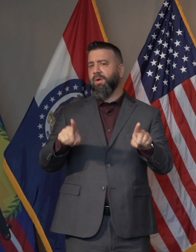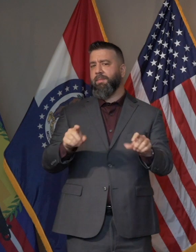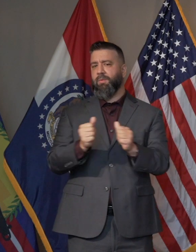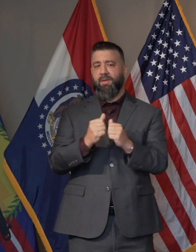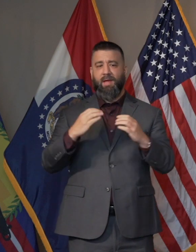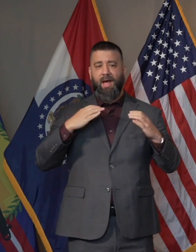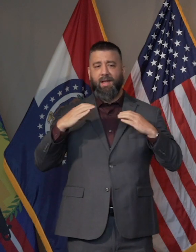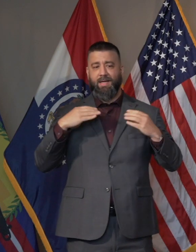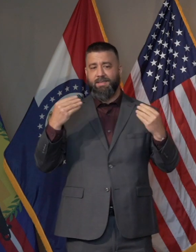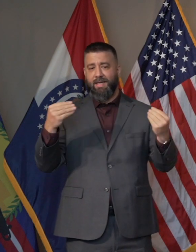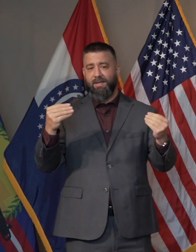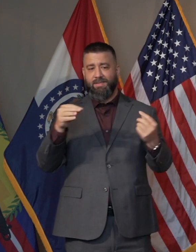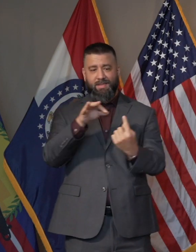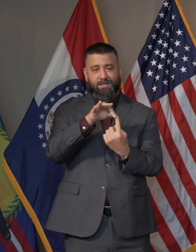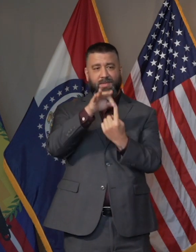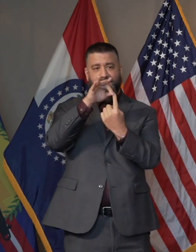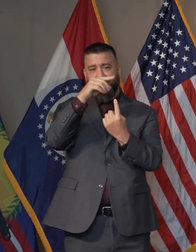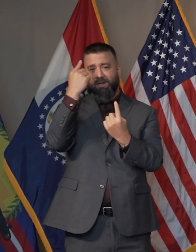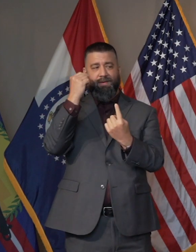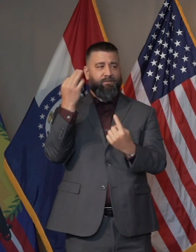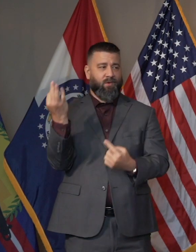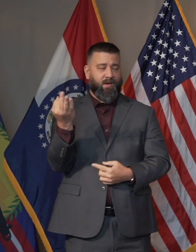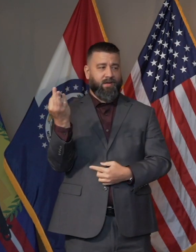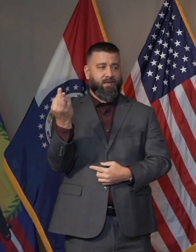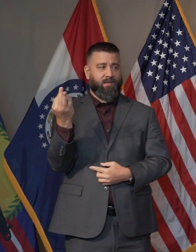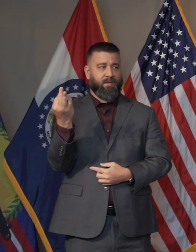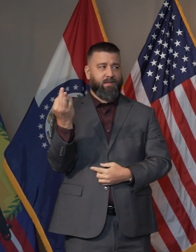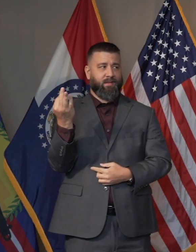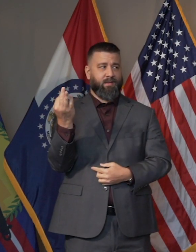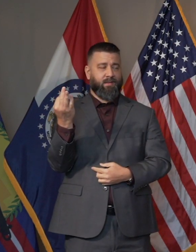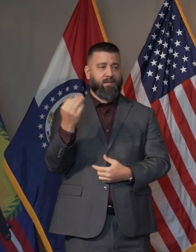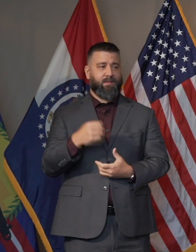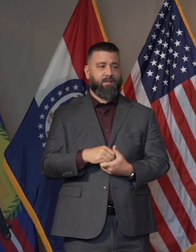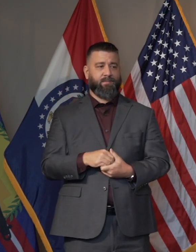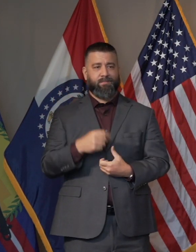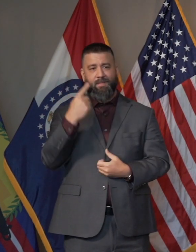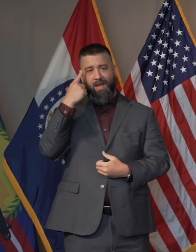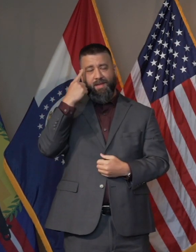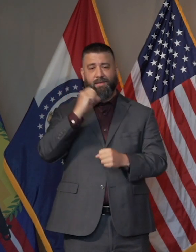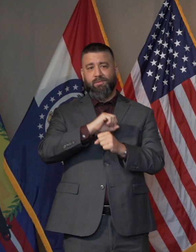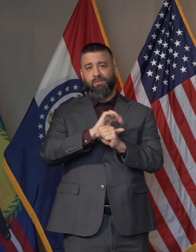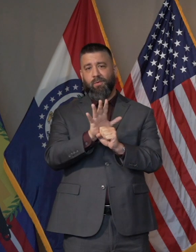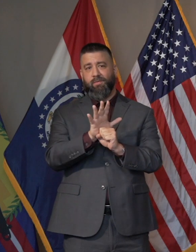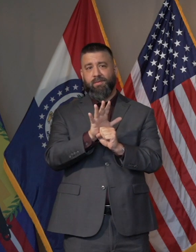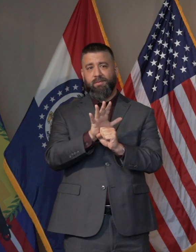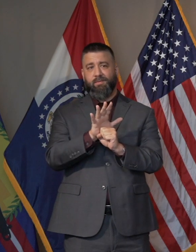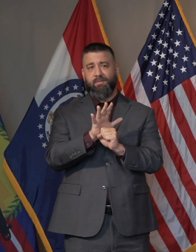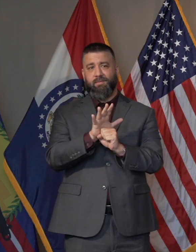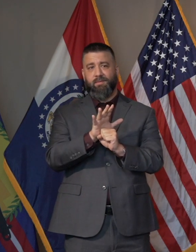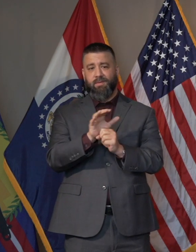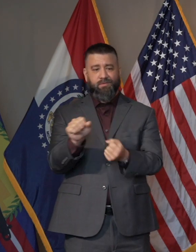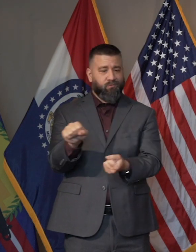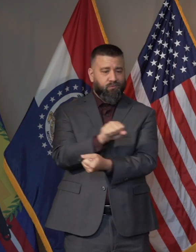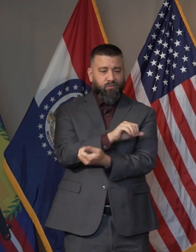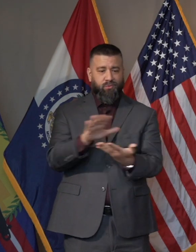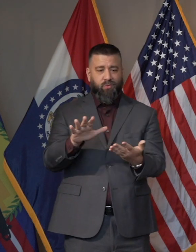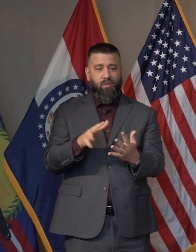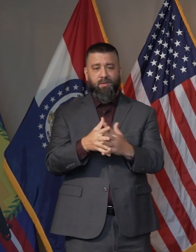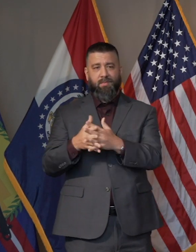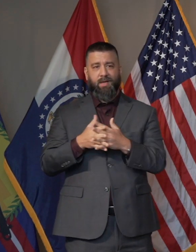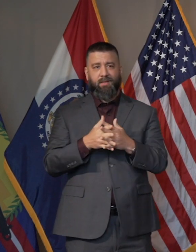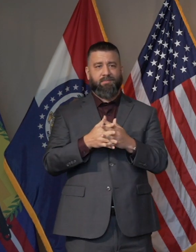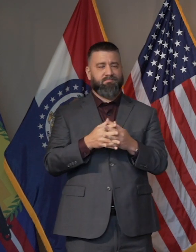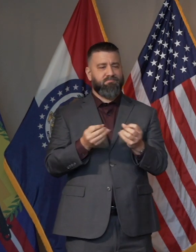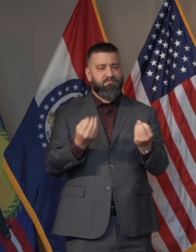holiday sales, especially Black Friday. I think that COVID has devastated our country in so